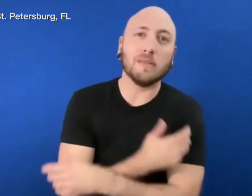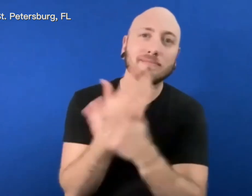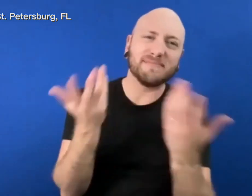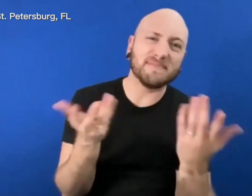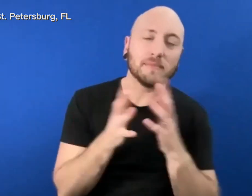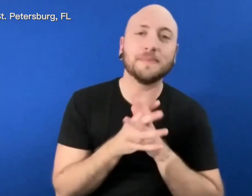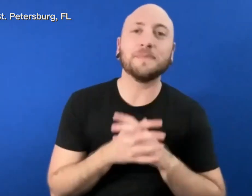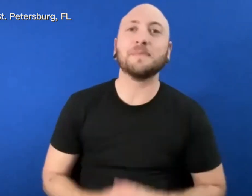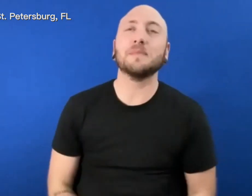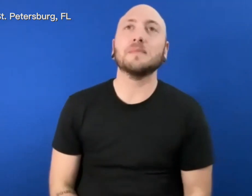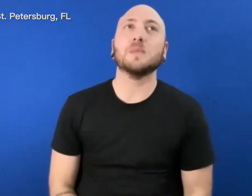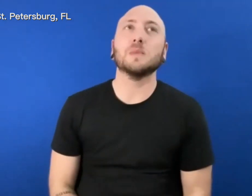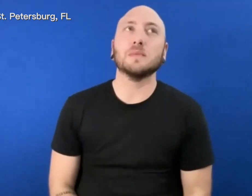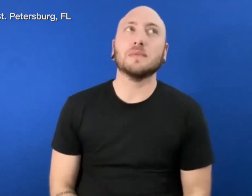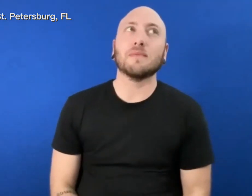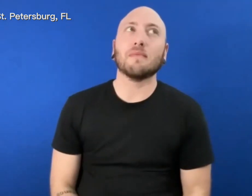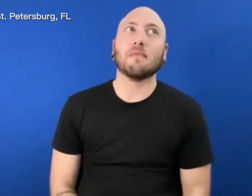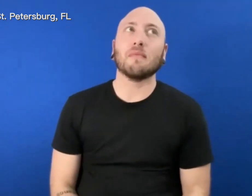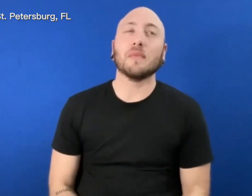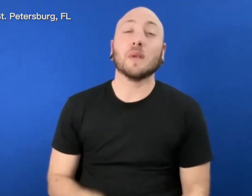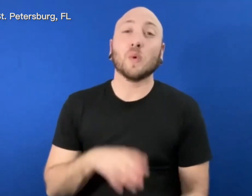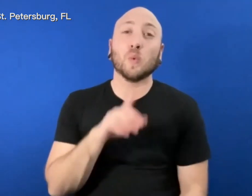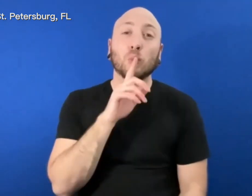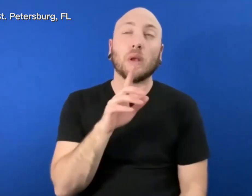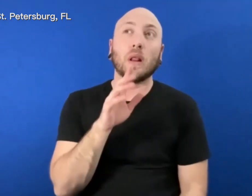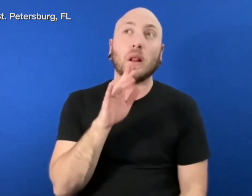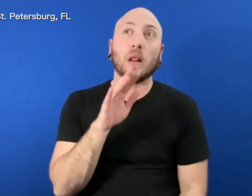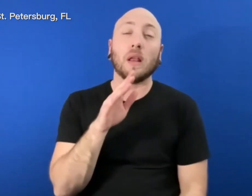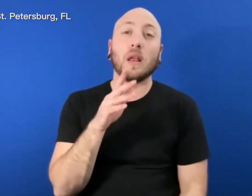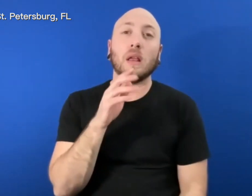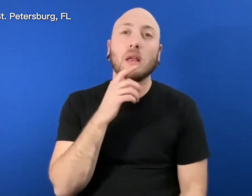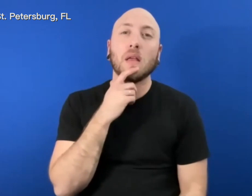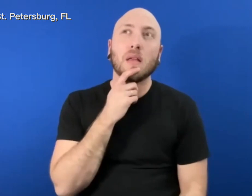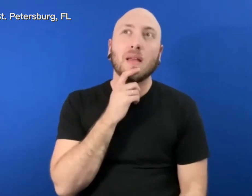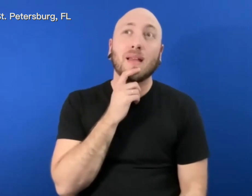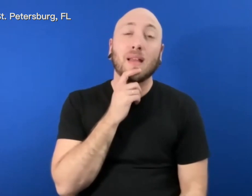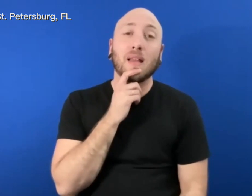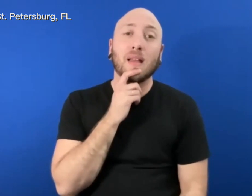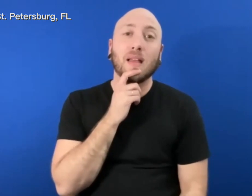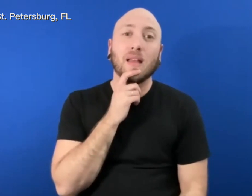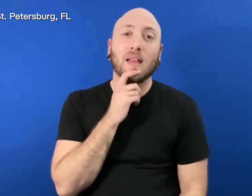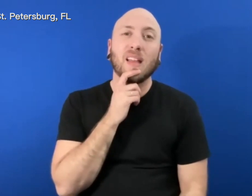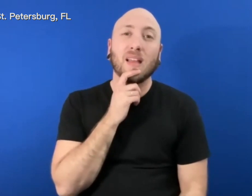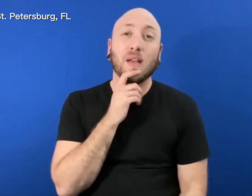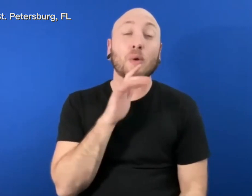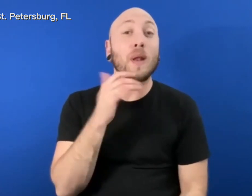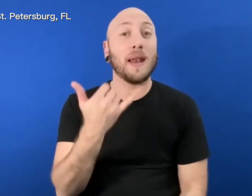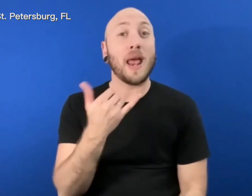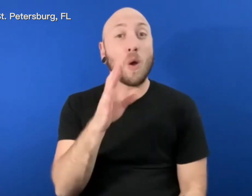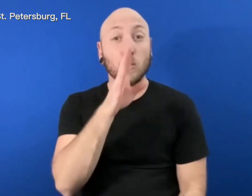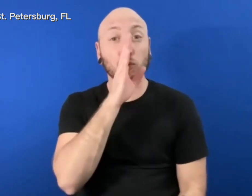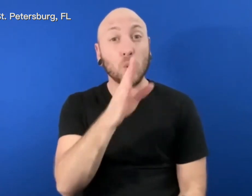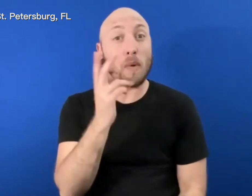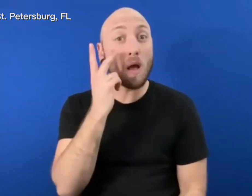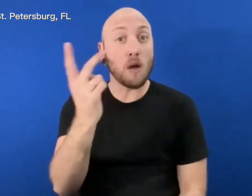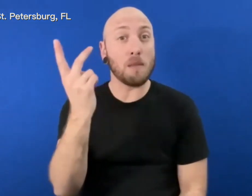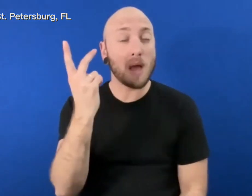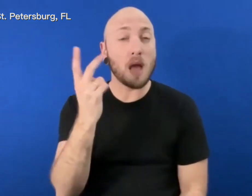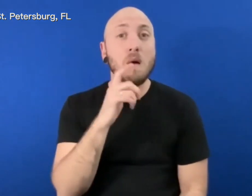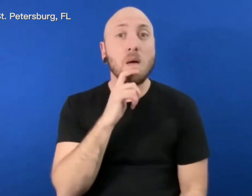it wasn't until like after high school, it wasn't really until I got sober that I realized like my entire identity in high